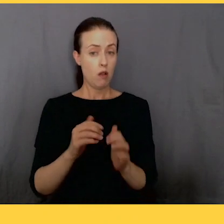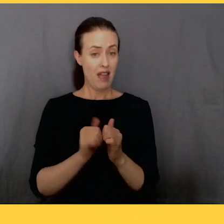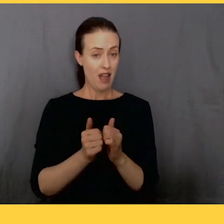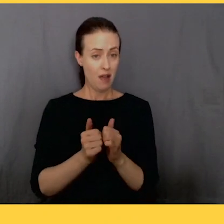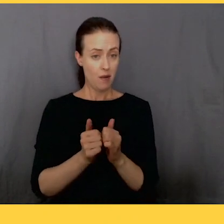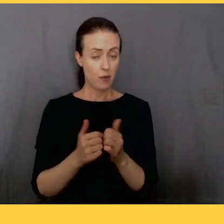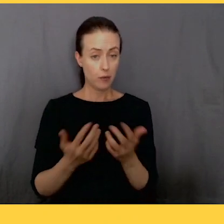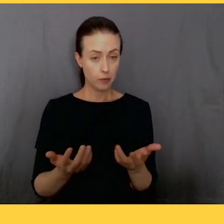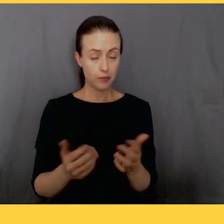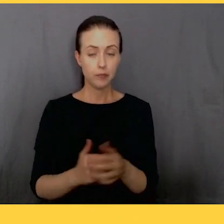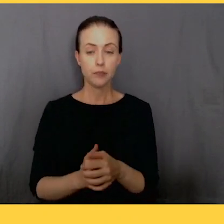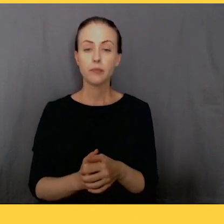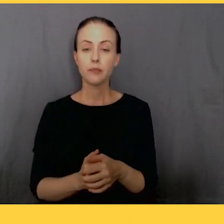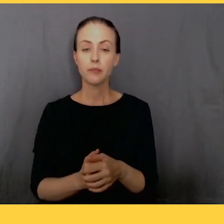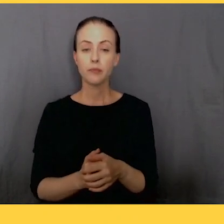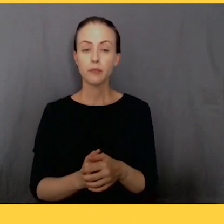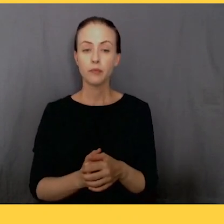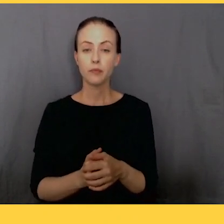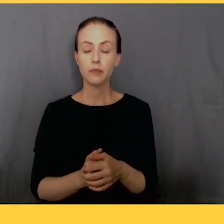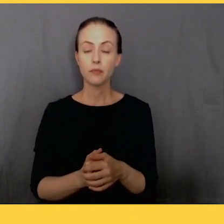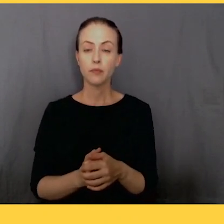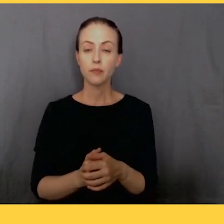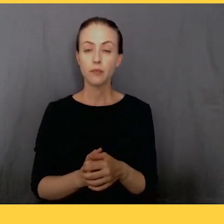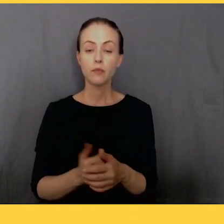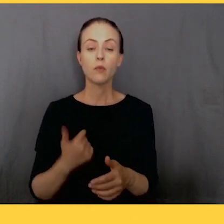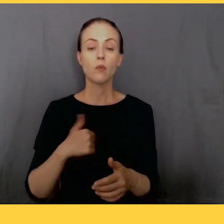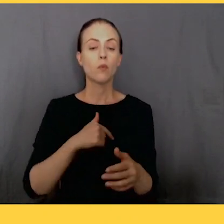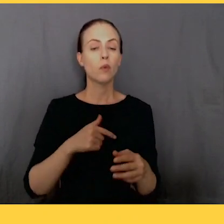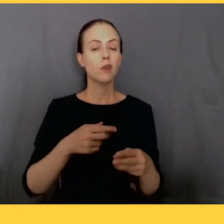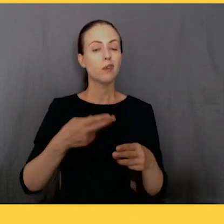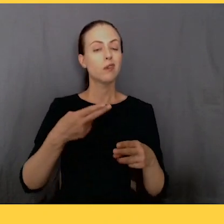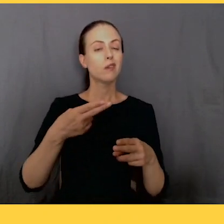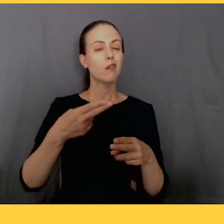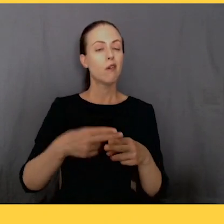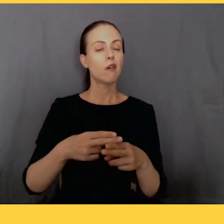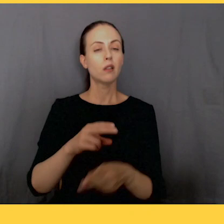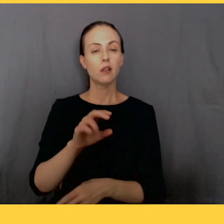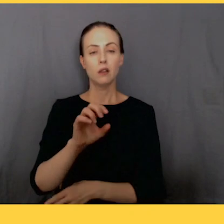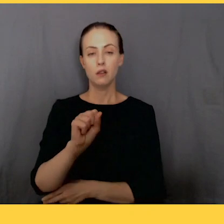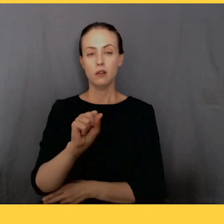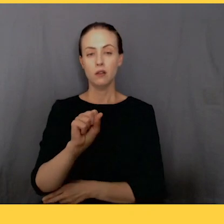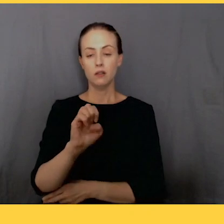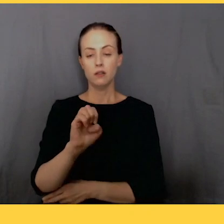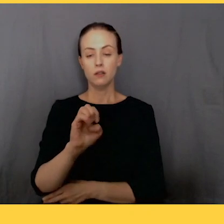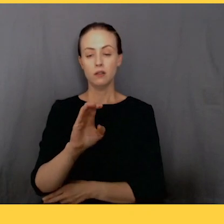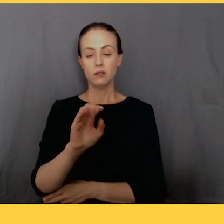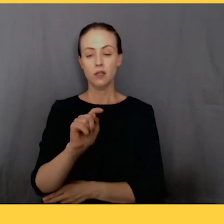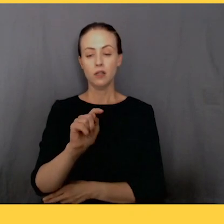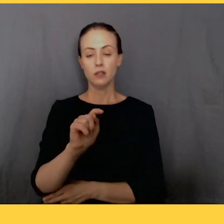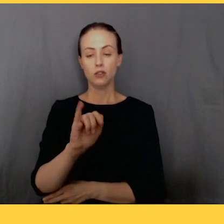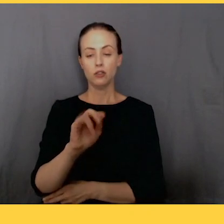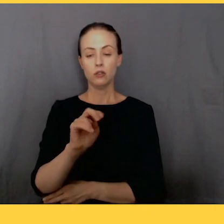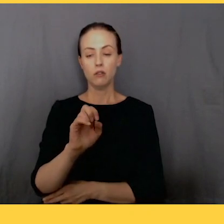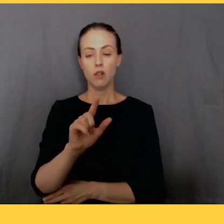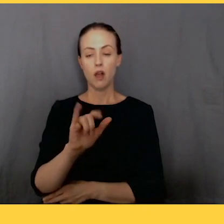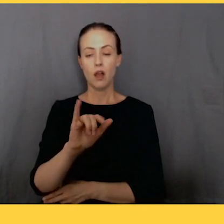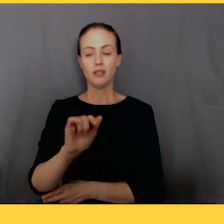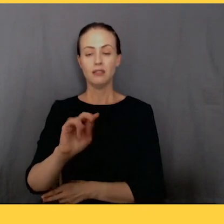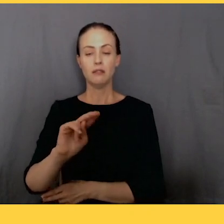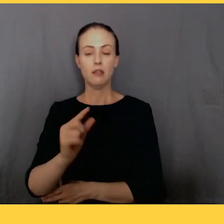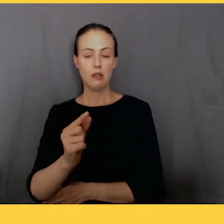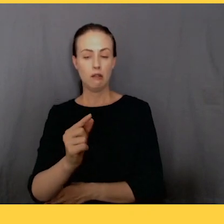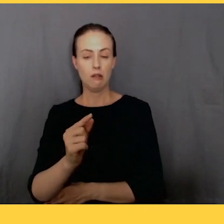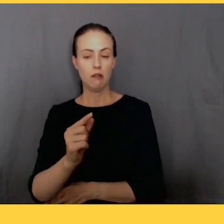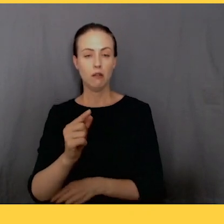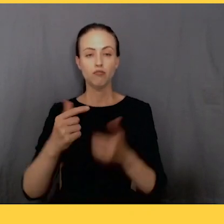is through a method we call sectionalizing. So part of the system